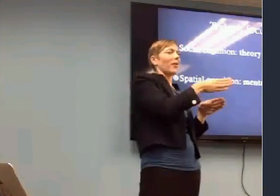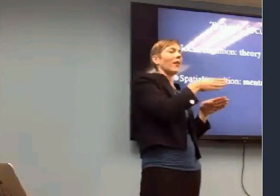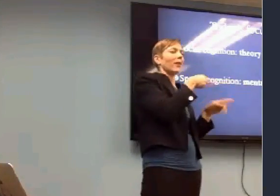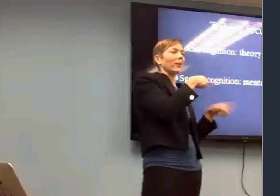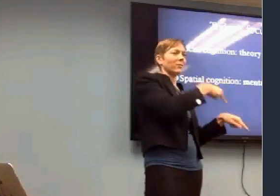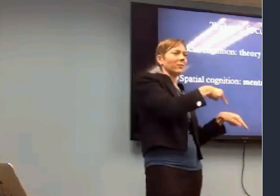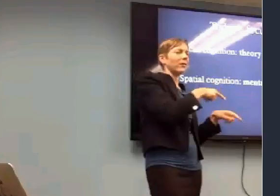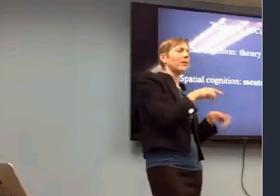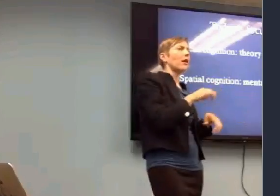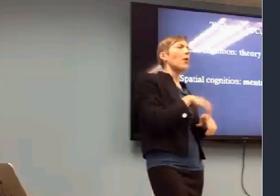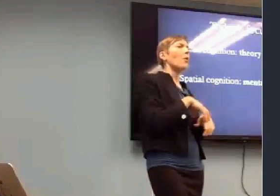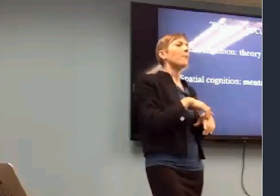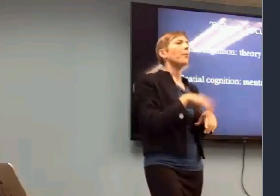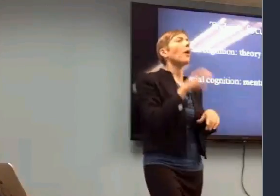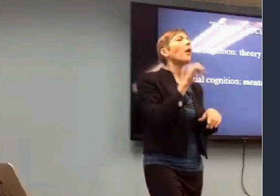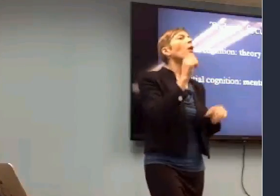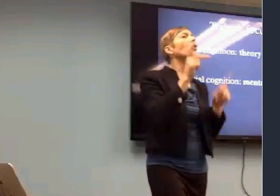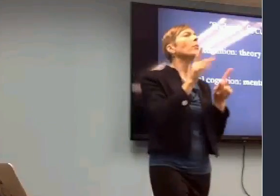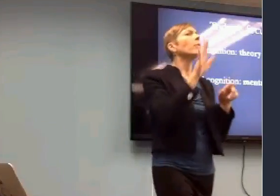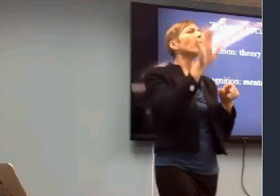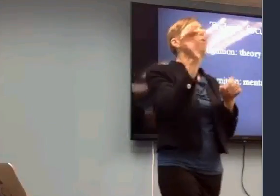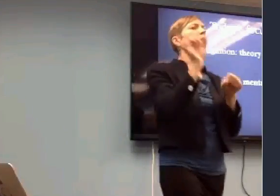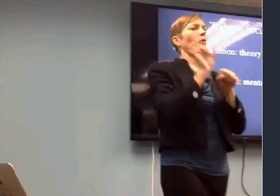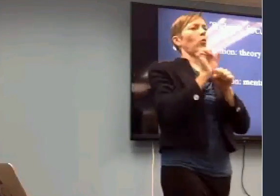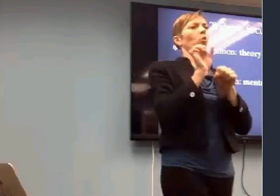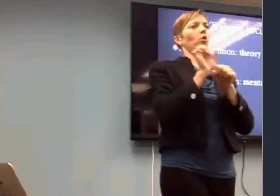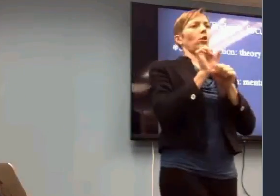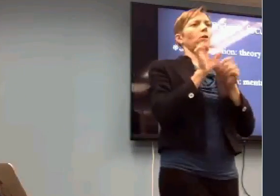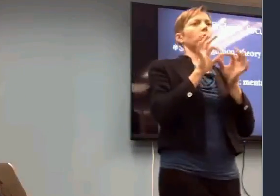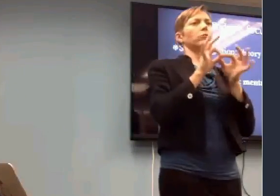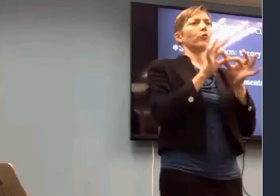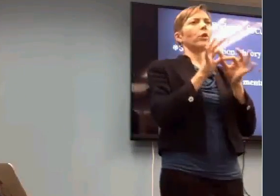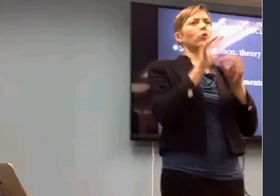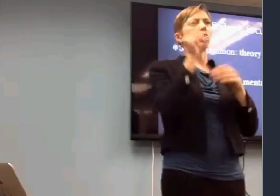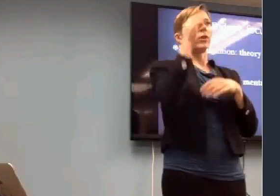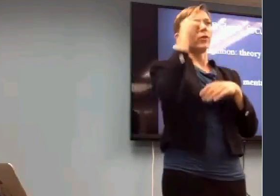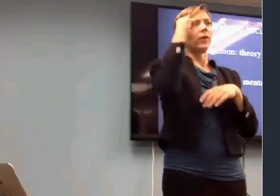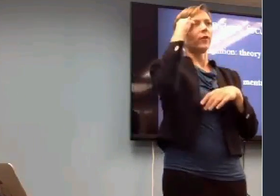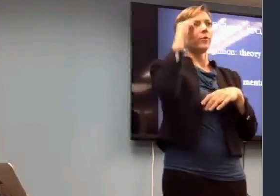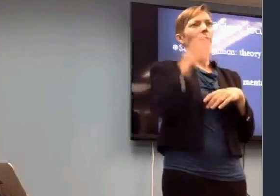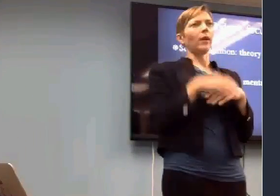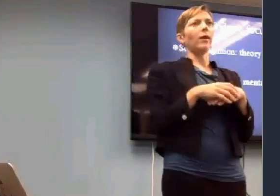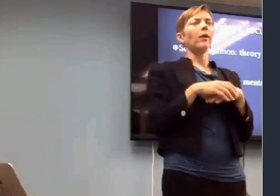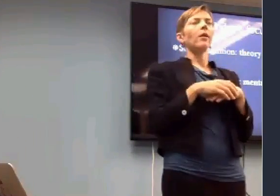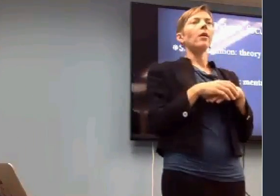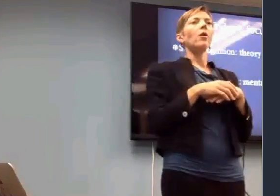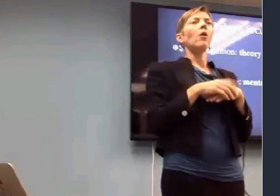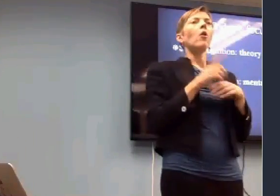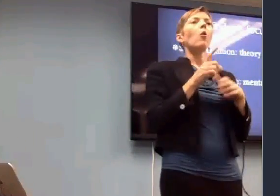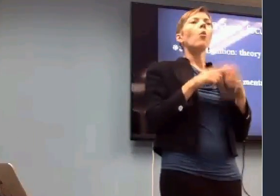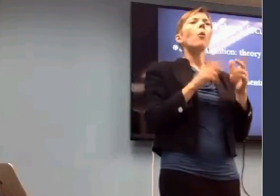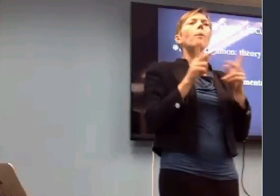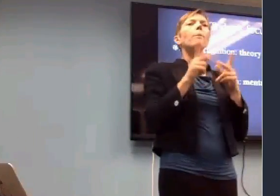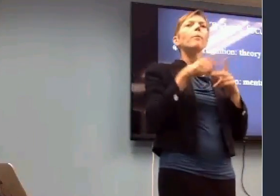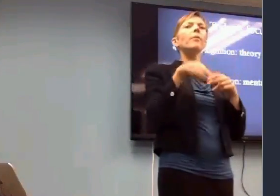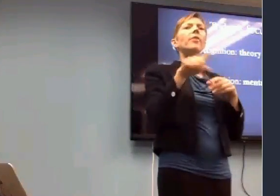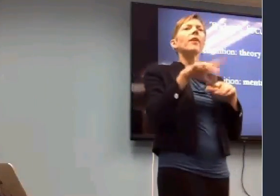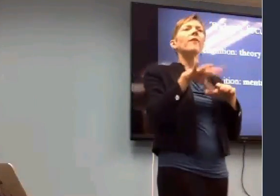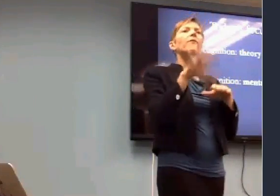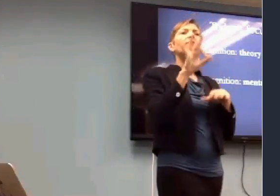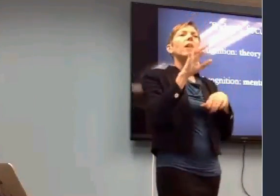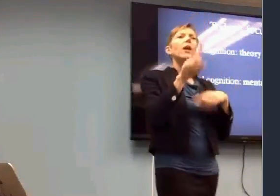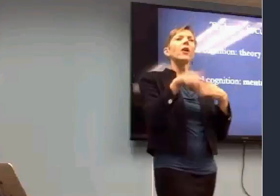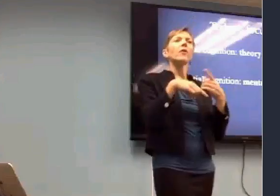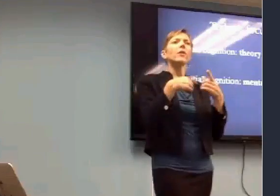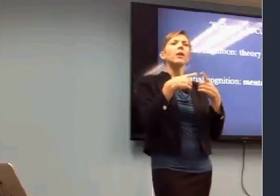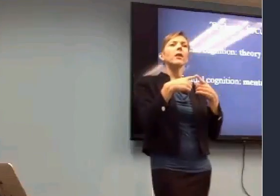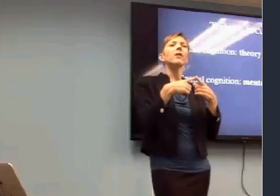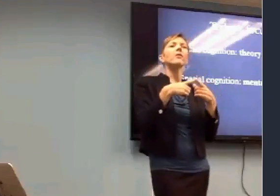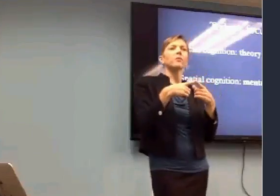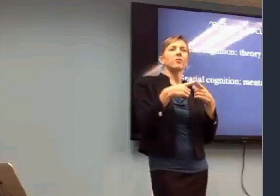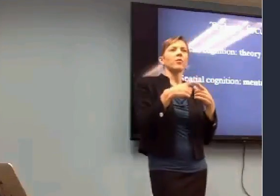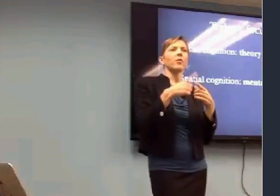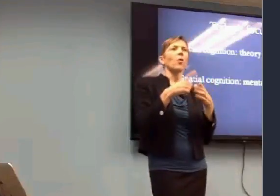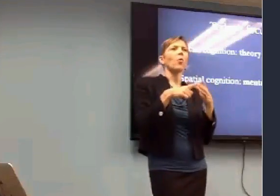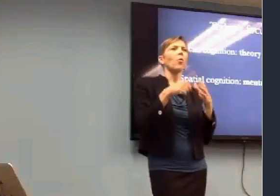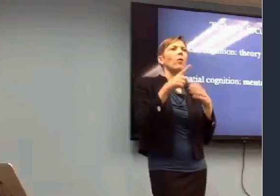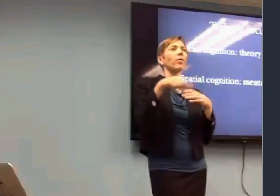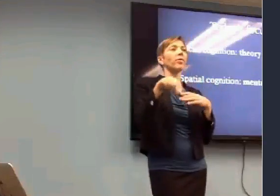my field of research, but other people are looking at this theory of mind. And I will share